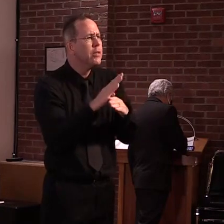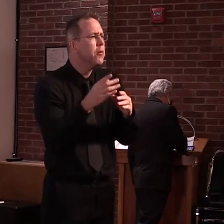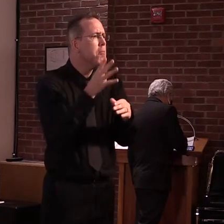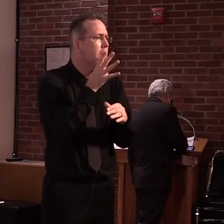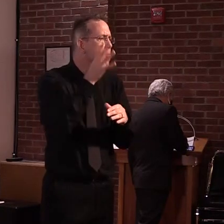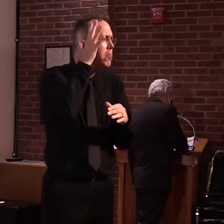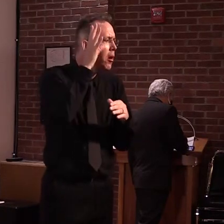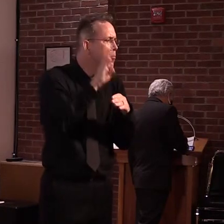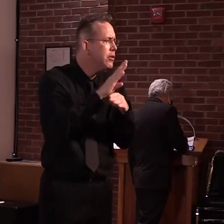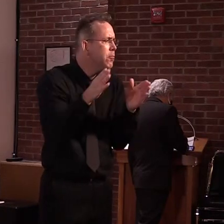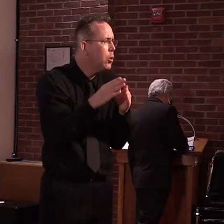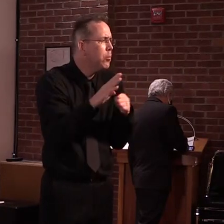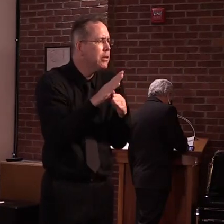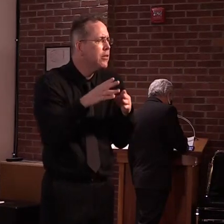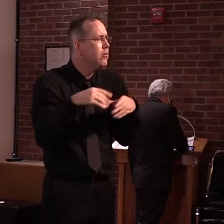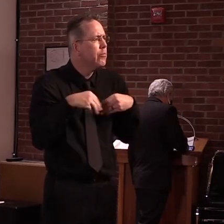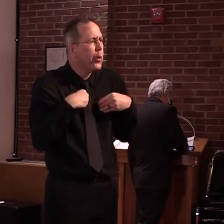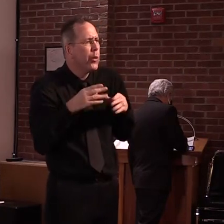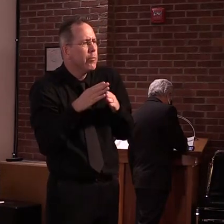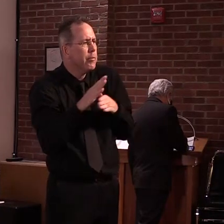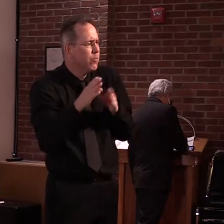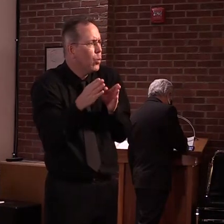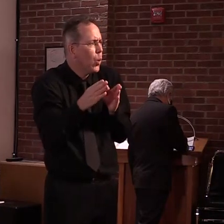by design. Did that answer you?